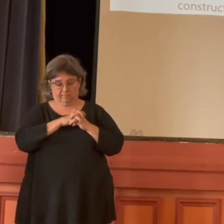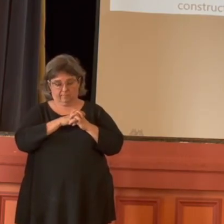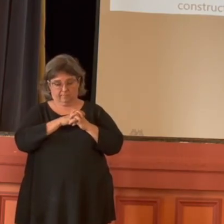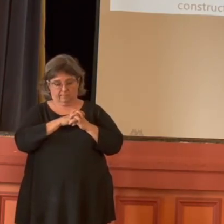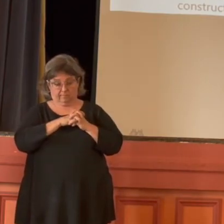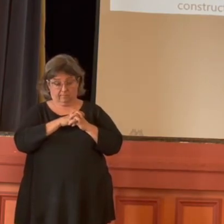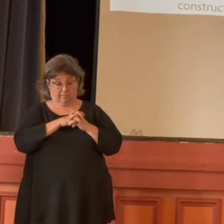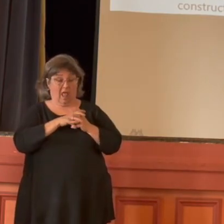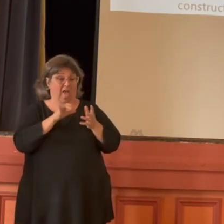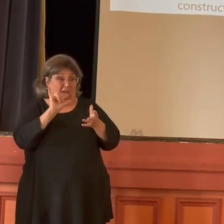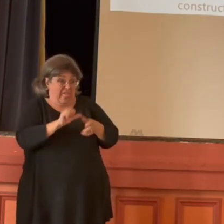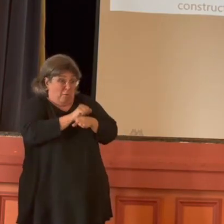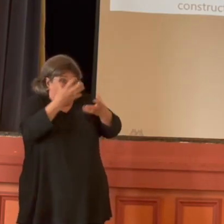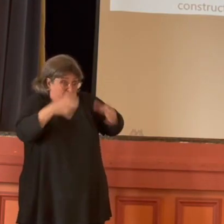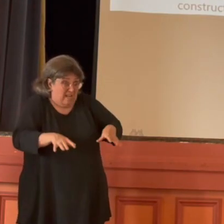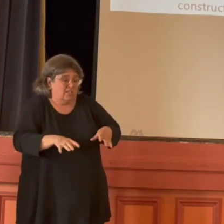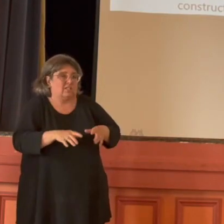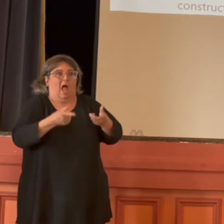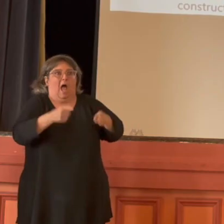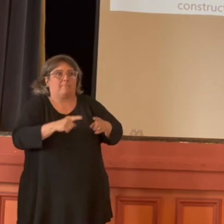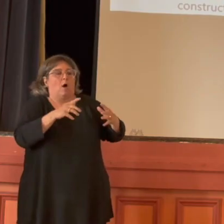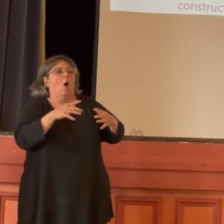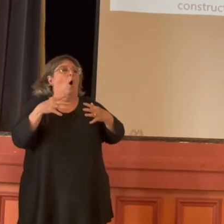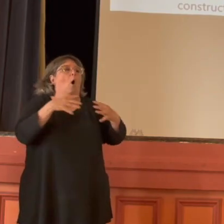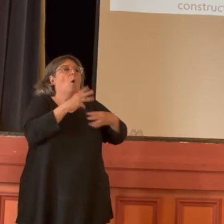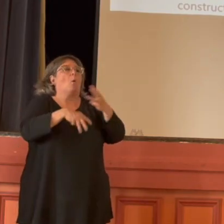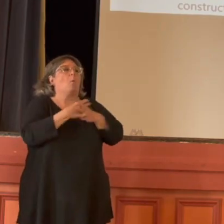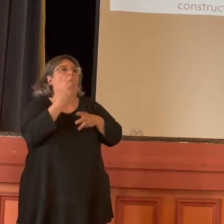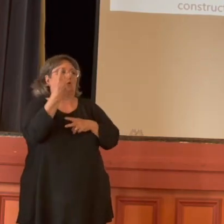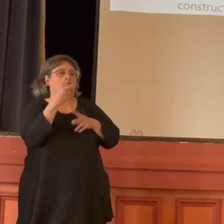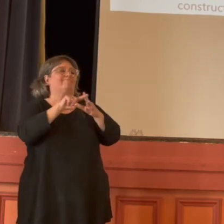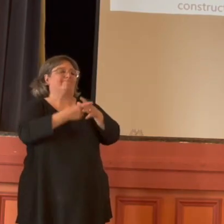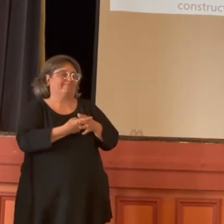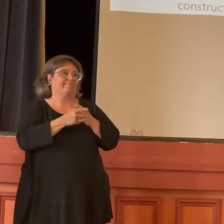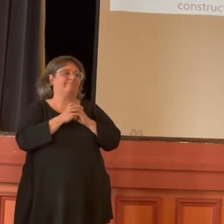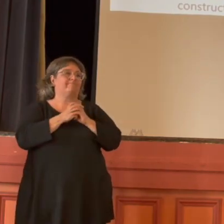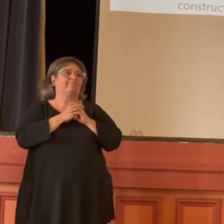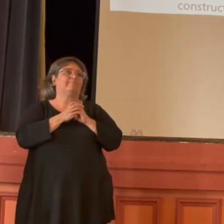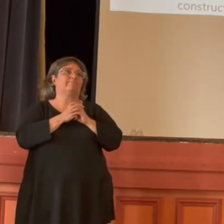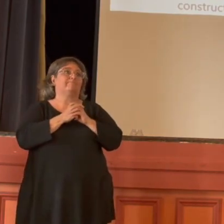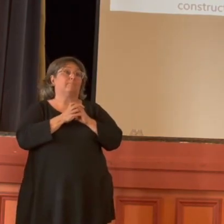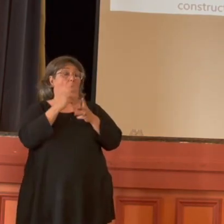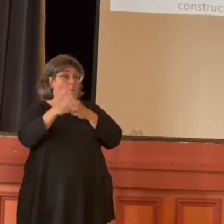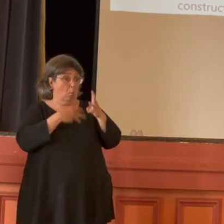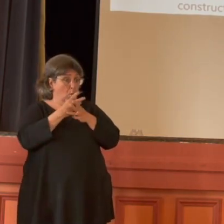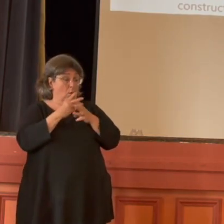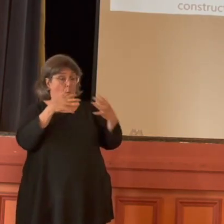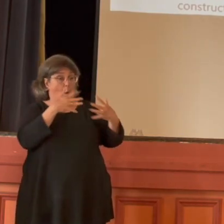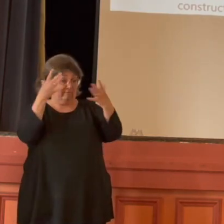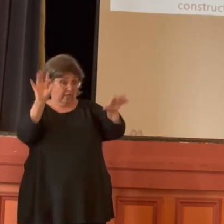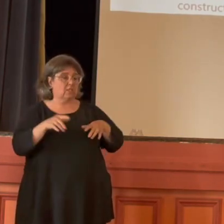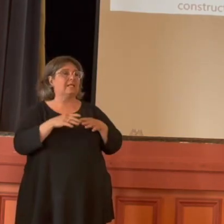very shortly after that work was finished, World War II broke out. And after the war,